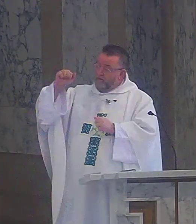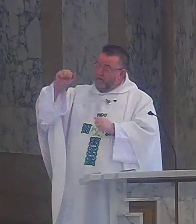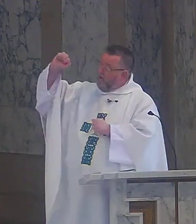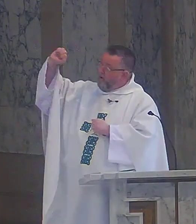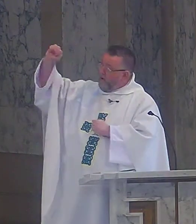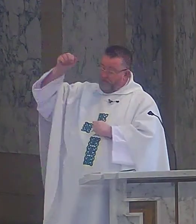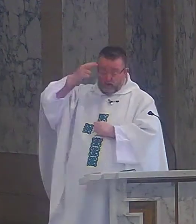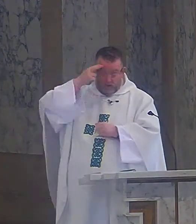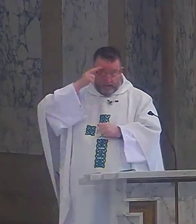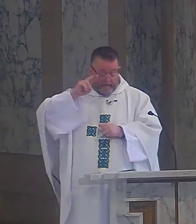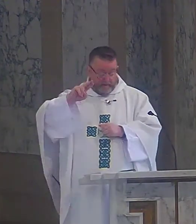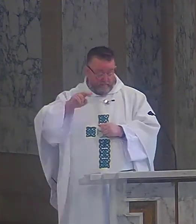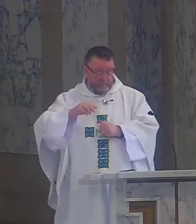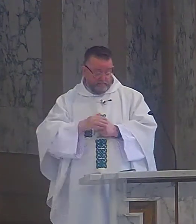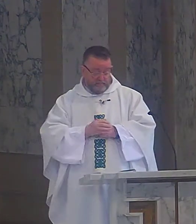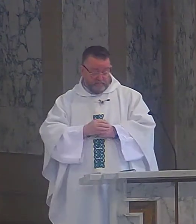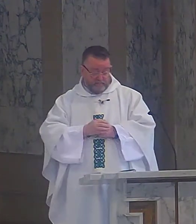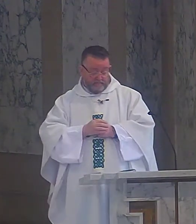power of your name.